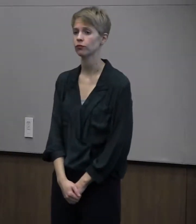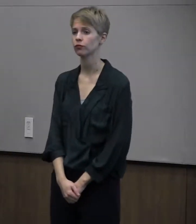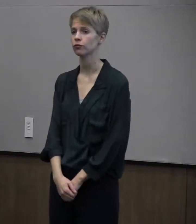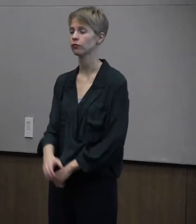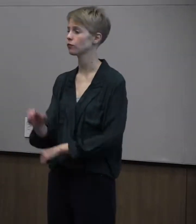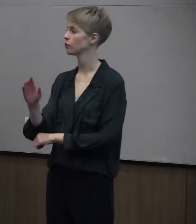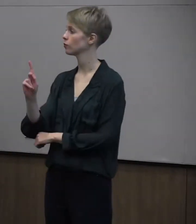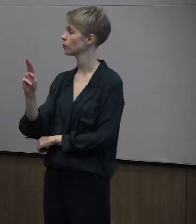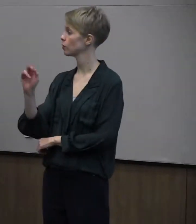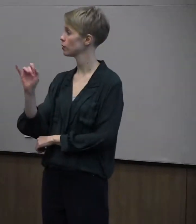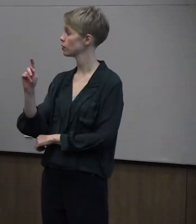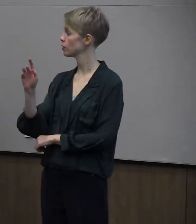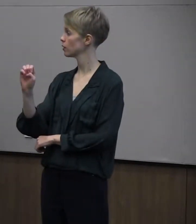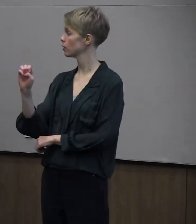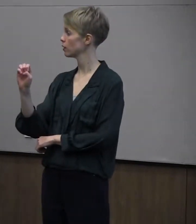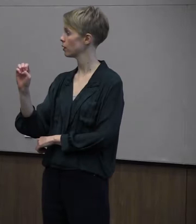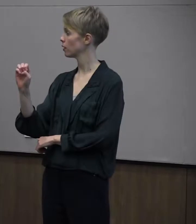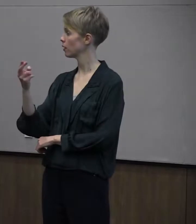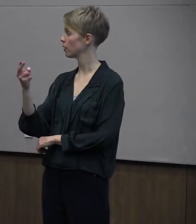Kristi Haik.